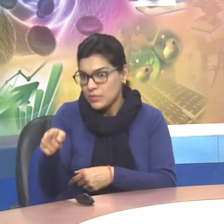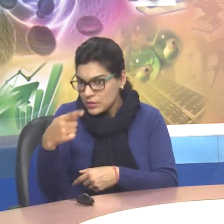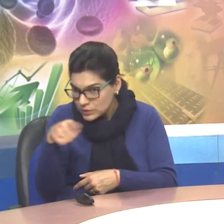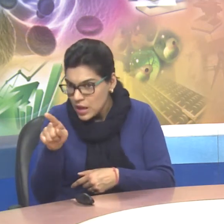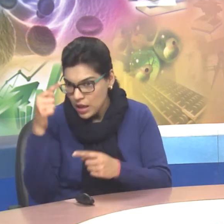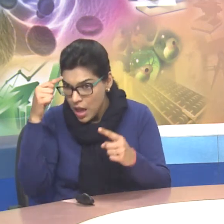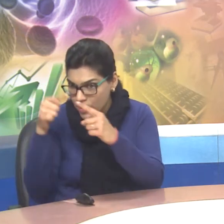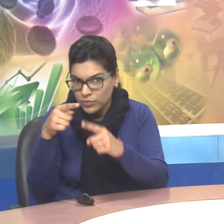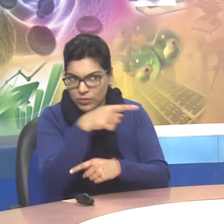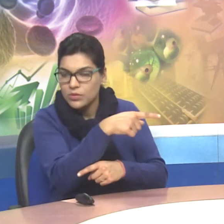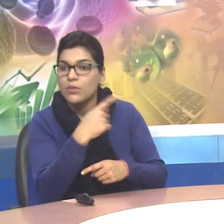asked,